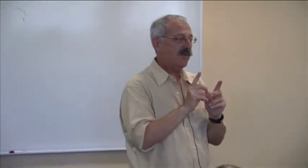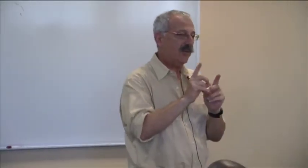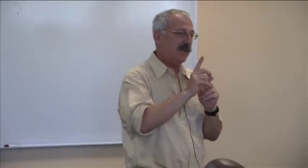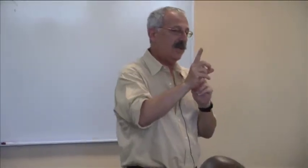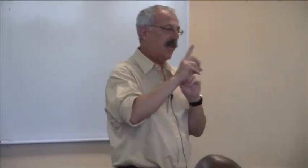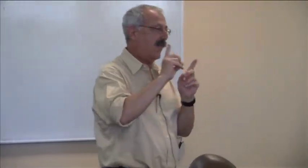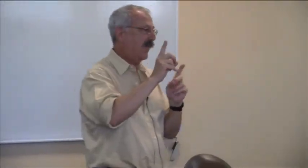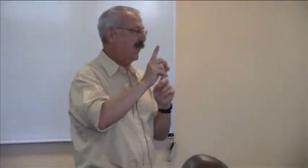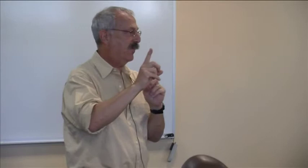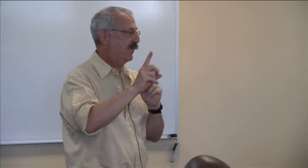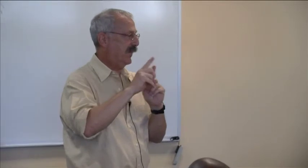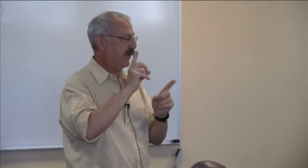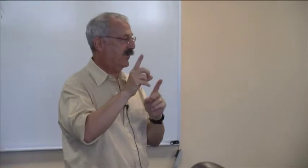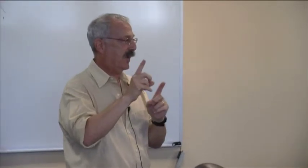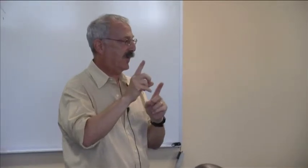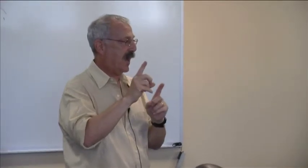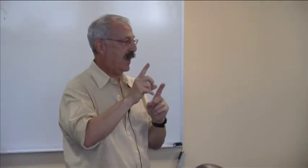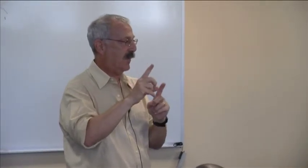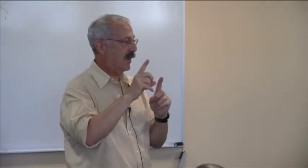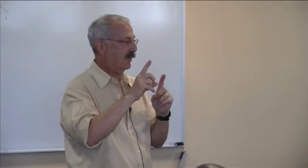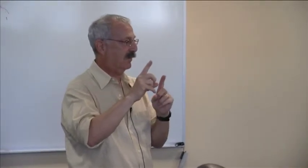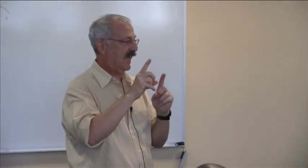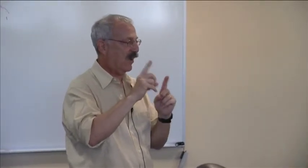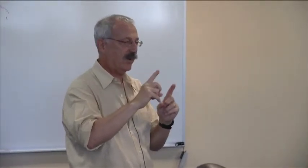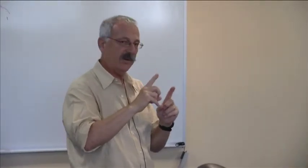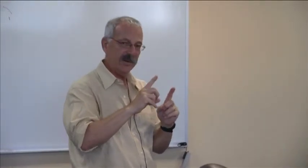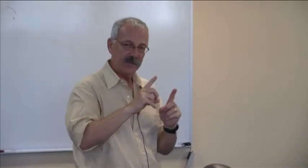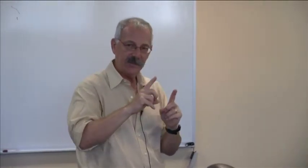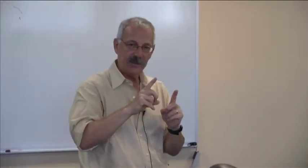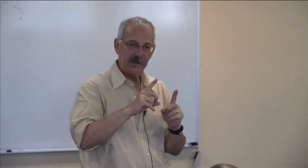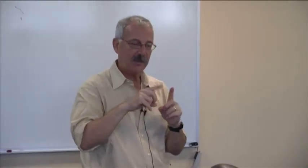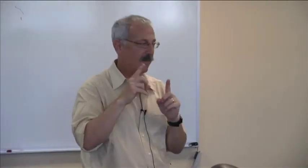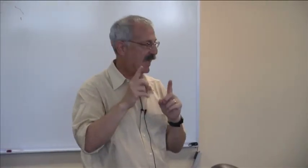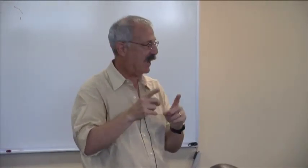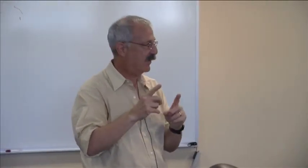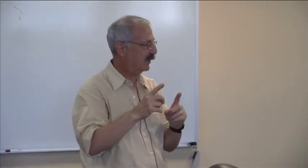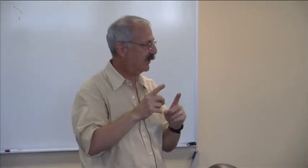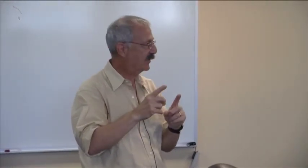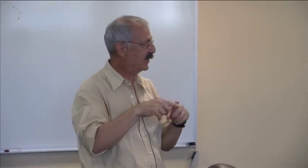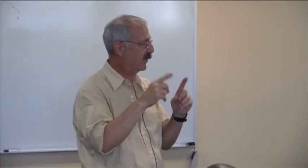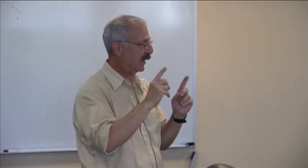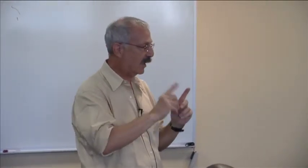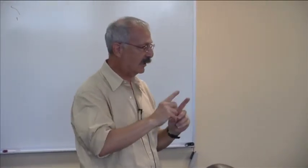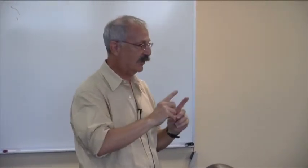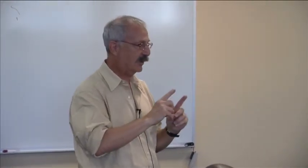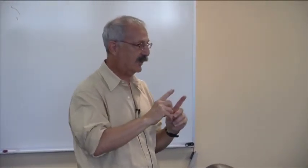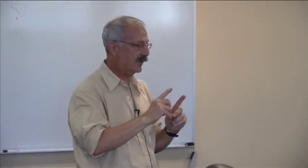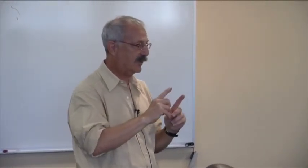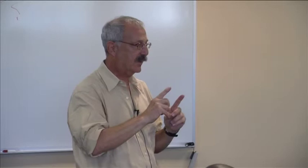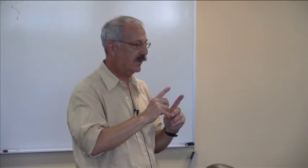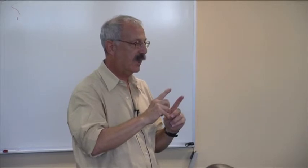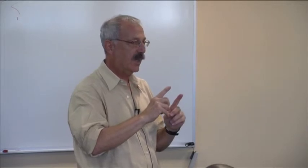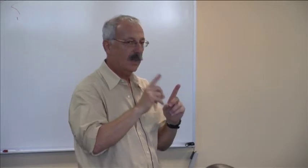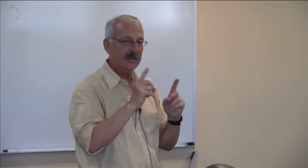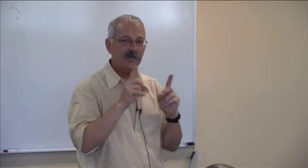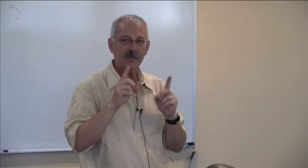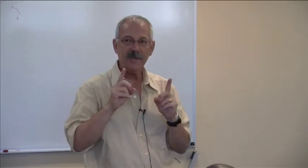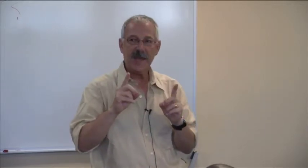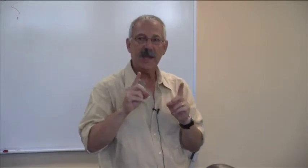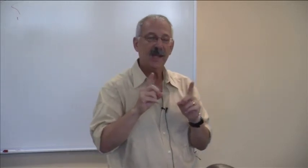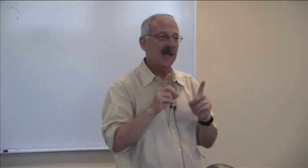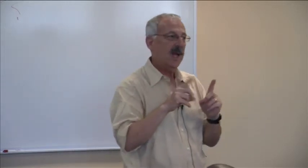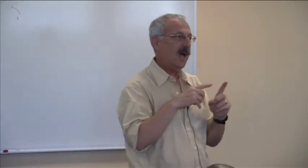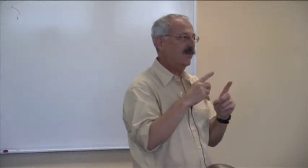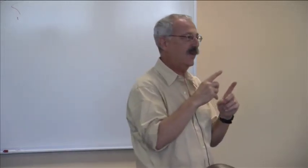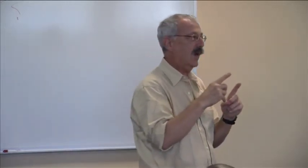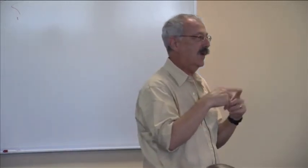I want to treat that theories like that about character differences, about behavioral differences, about cultural differences. Let's treat